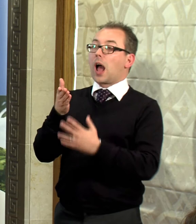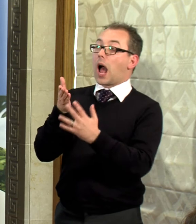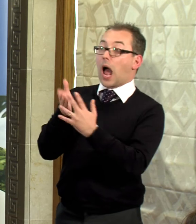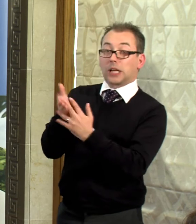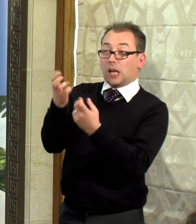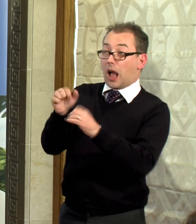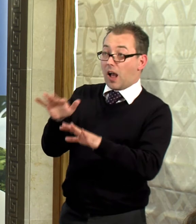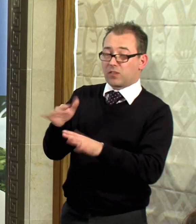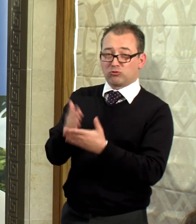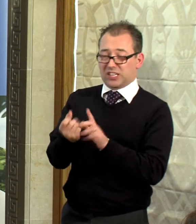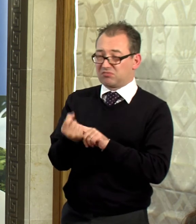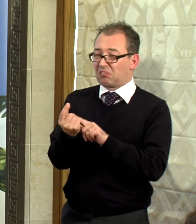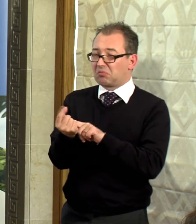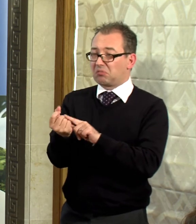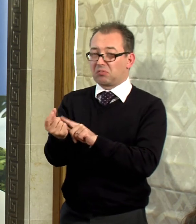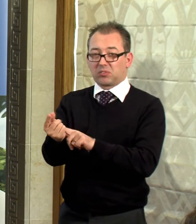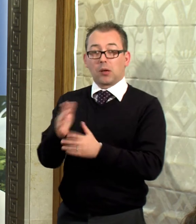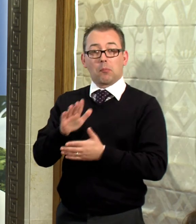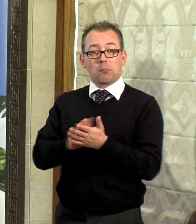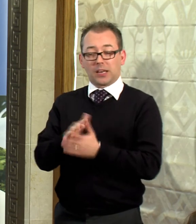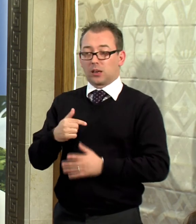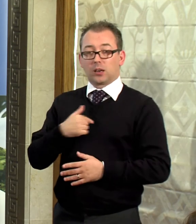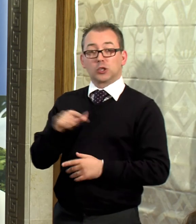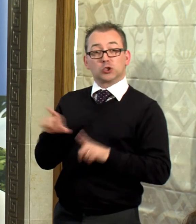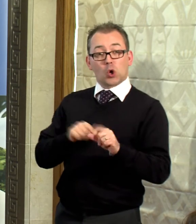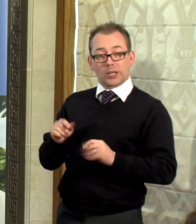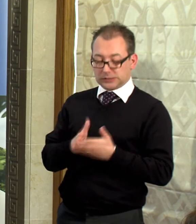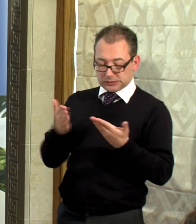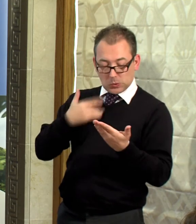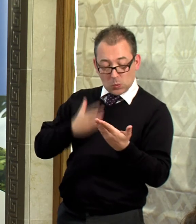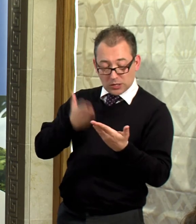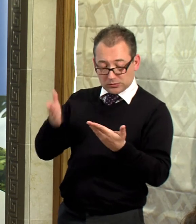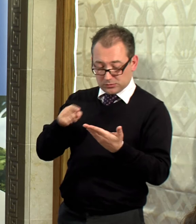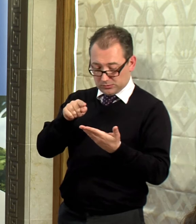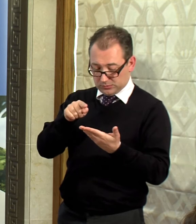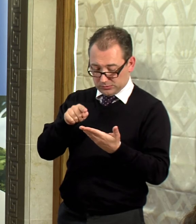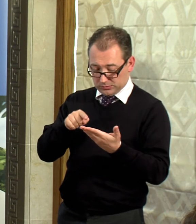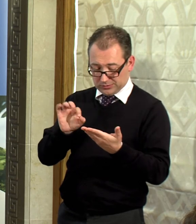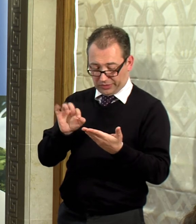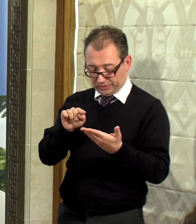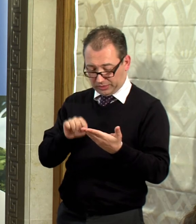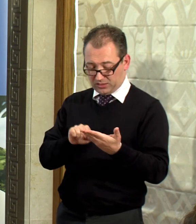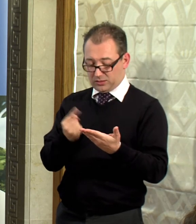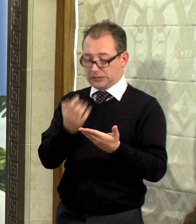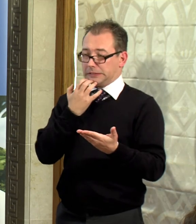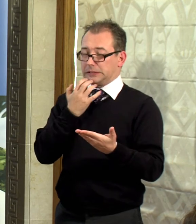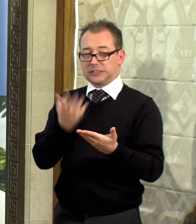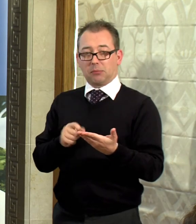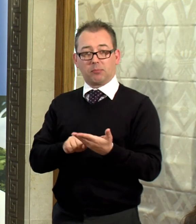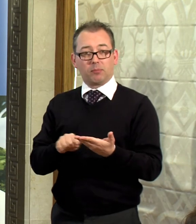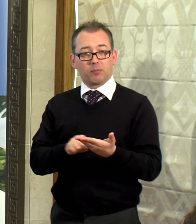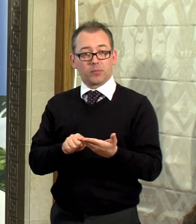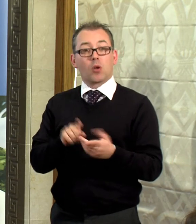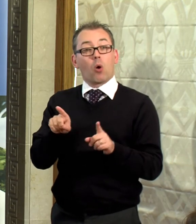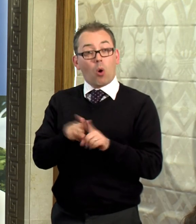are provided, which of course restricts the freedom of choice, and constraints regarding the